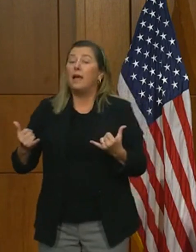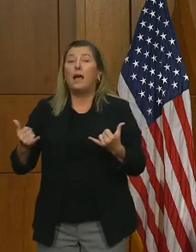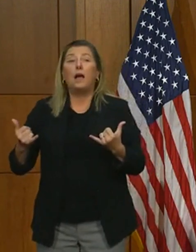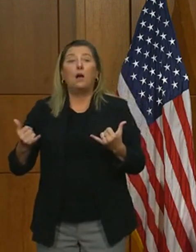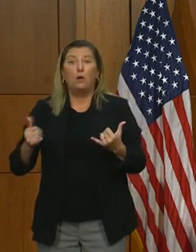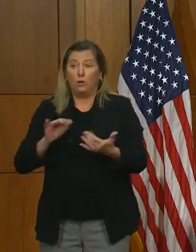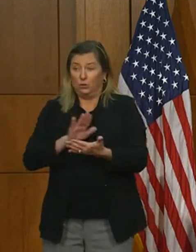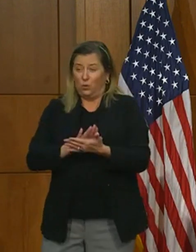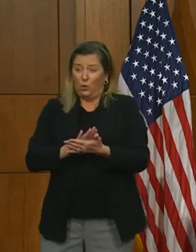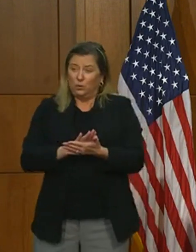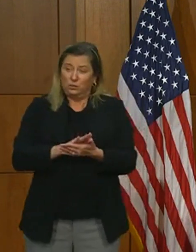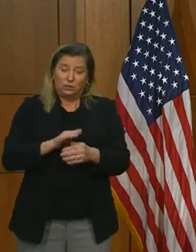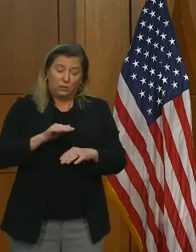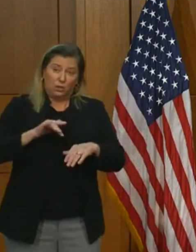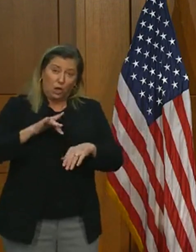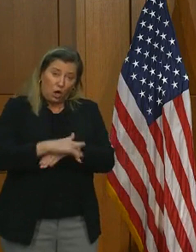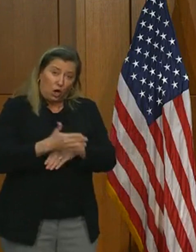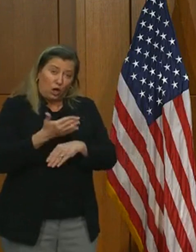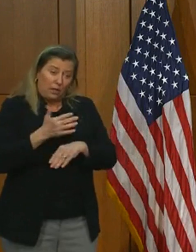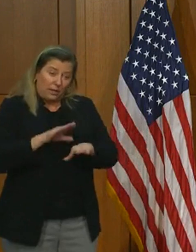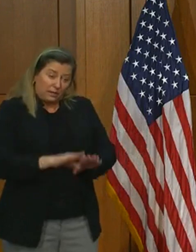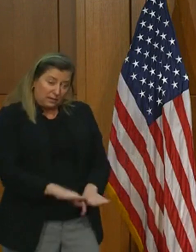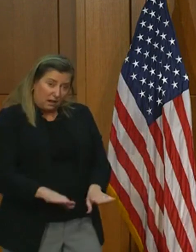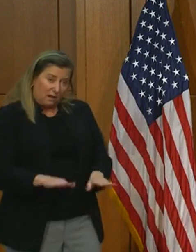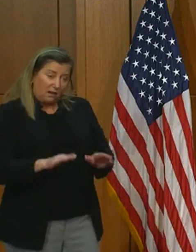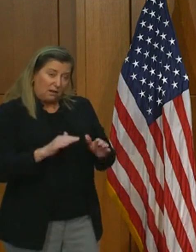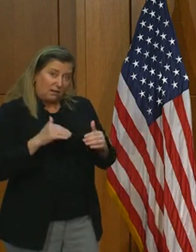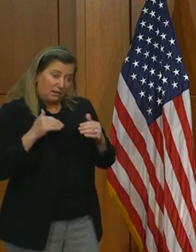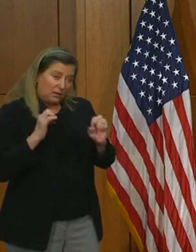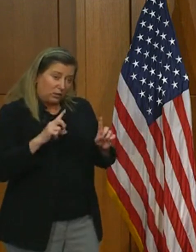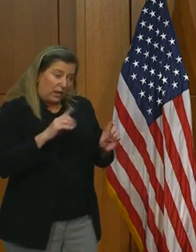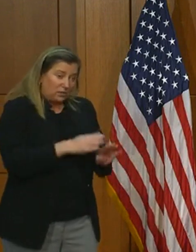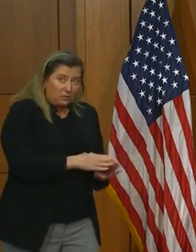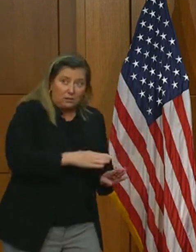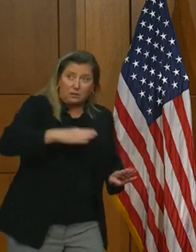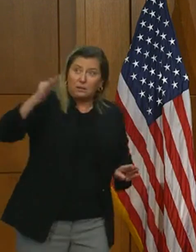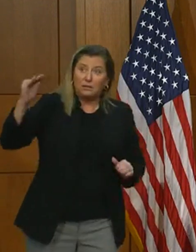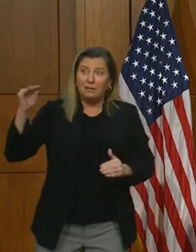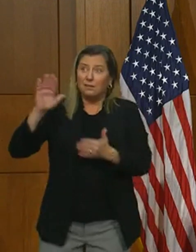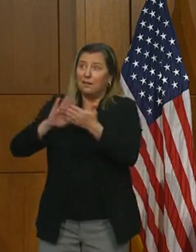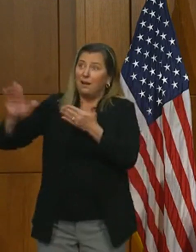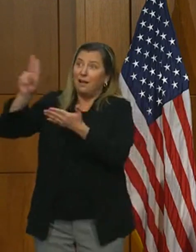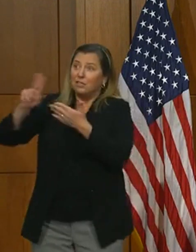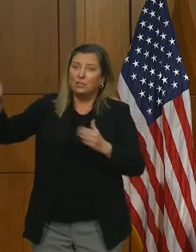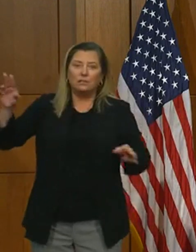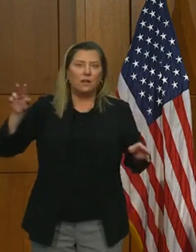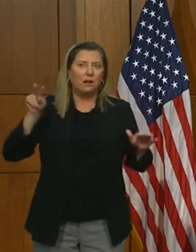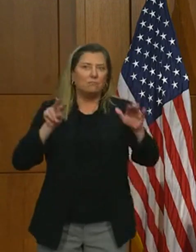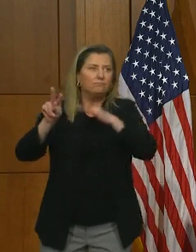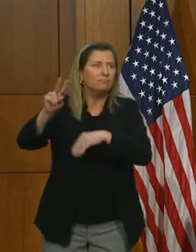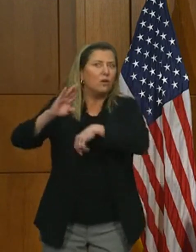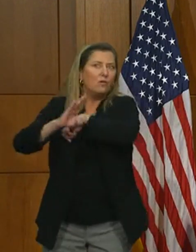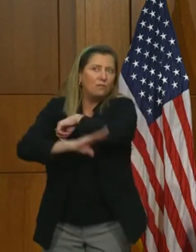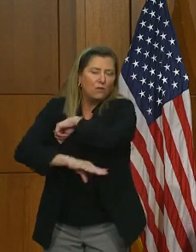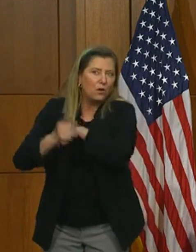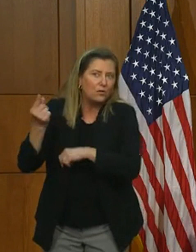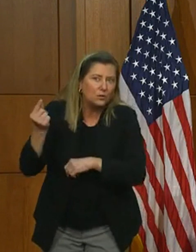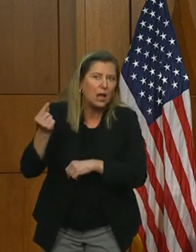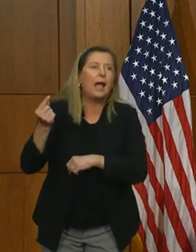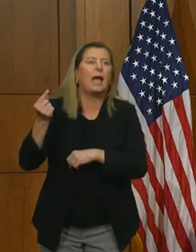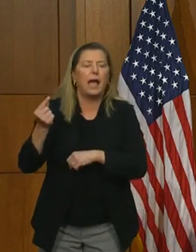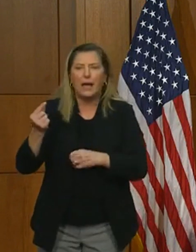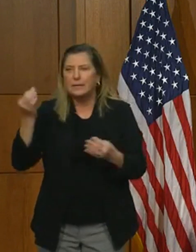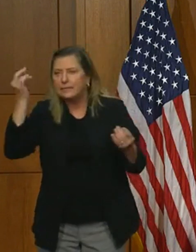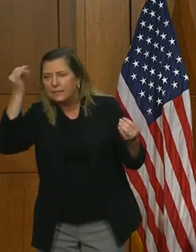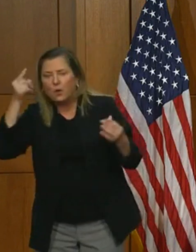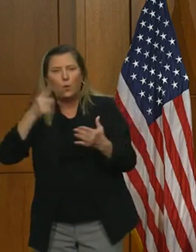from early childhood education through higher education, are looking toward the fall. They are all working to figure out